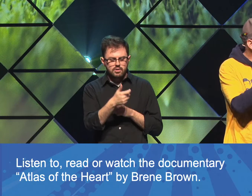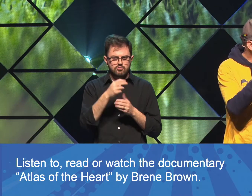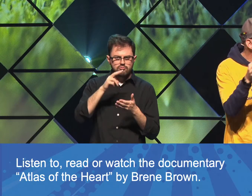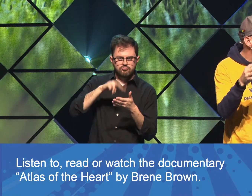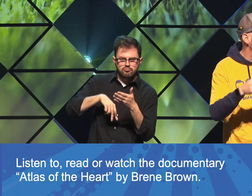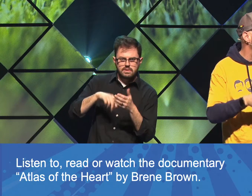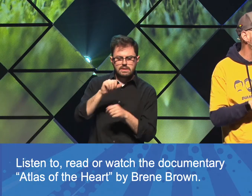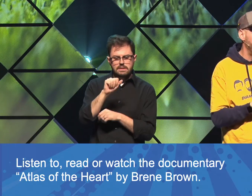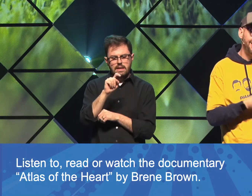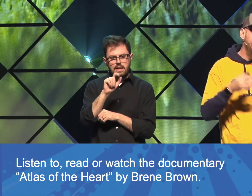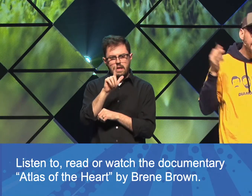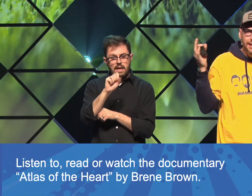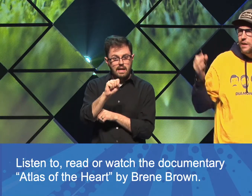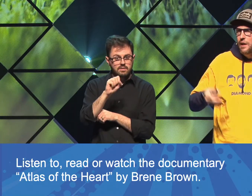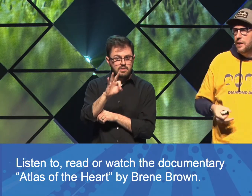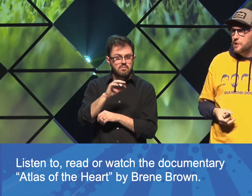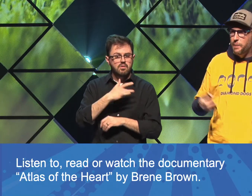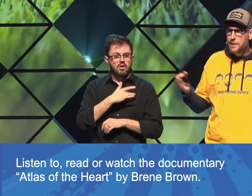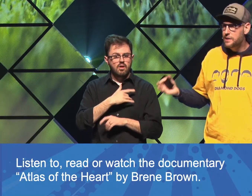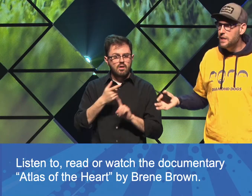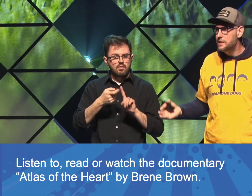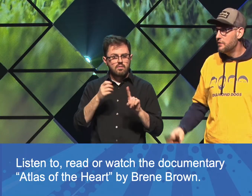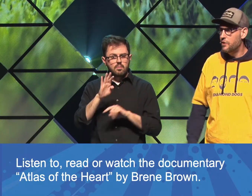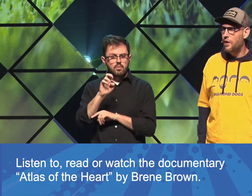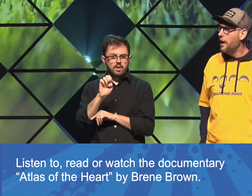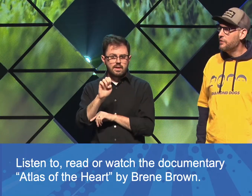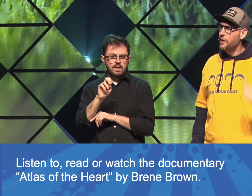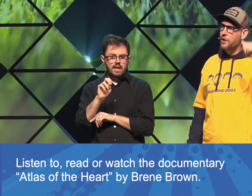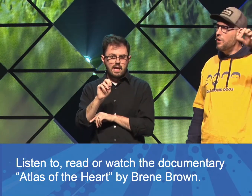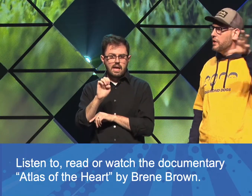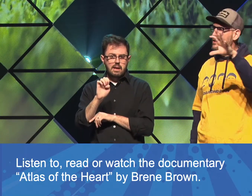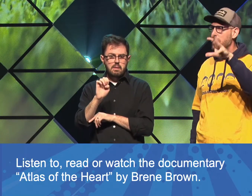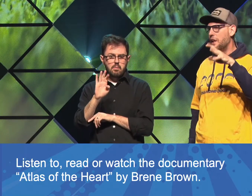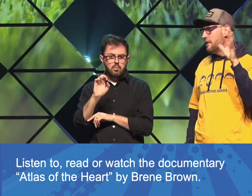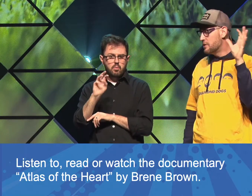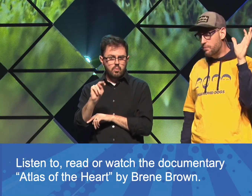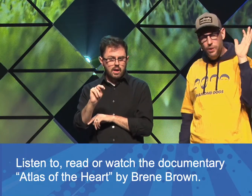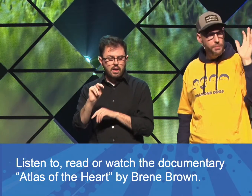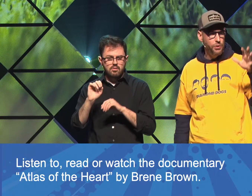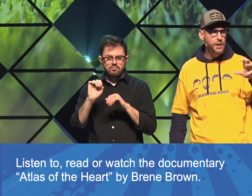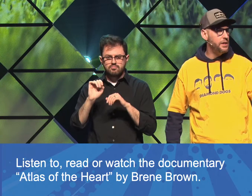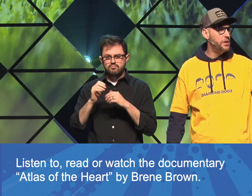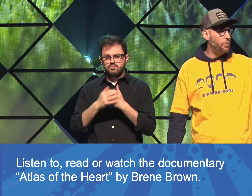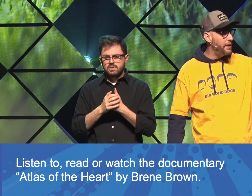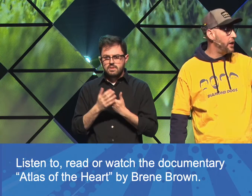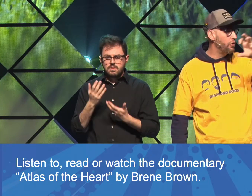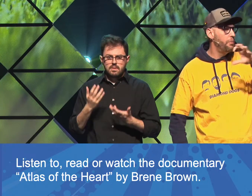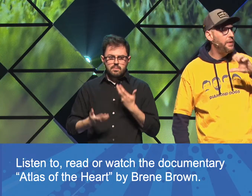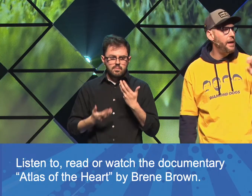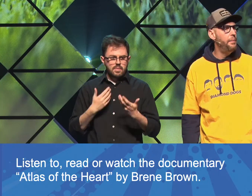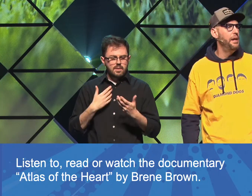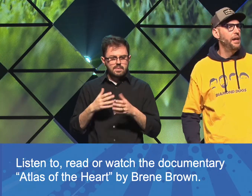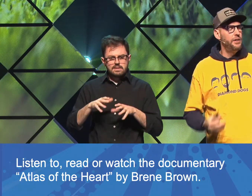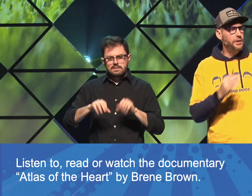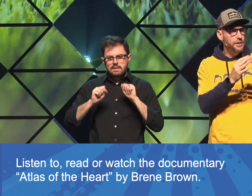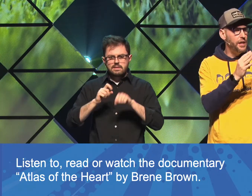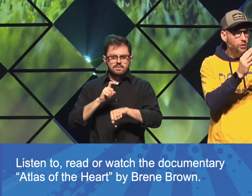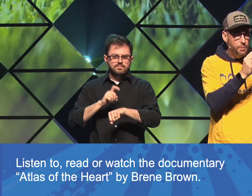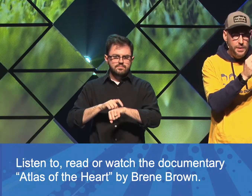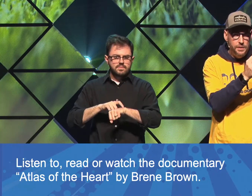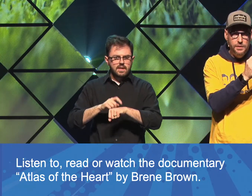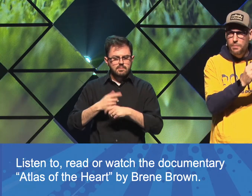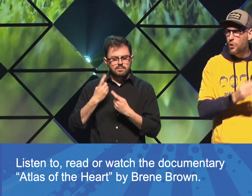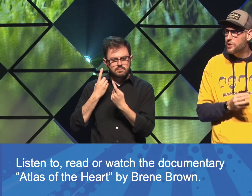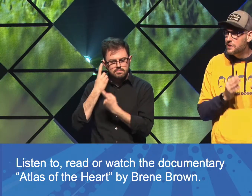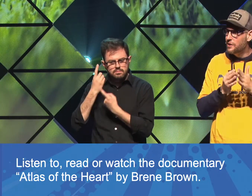and these 87 emotions. Just like spend a season of your life kind of, and it's really brilliant the way they group them. They